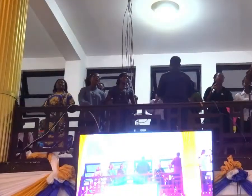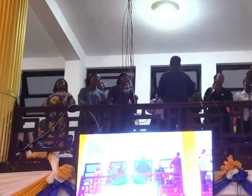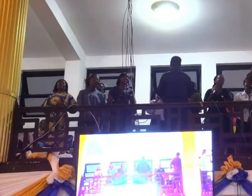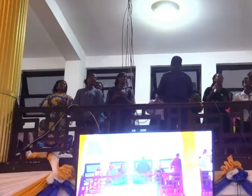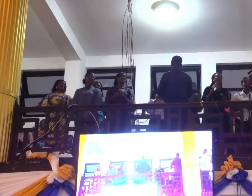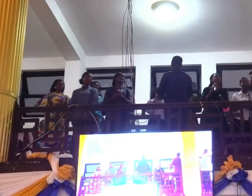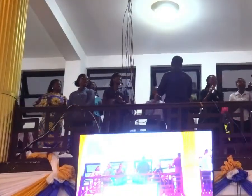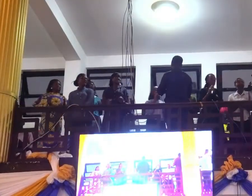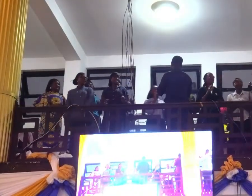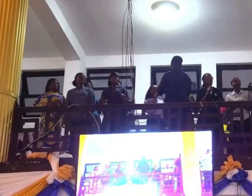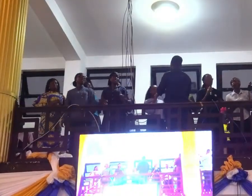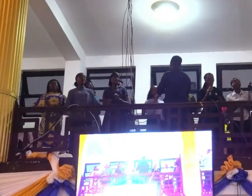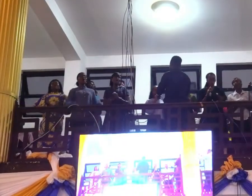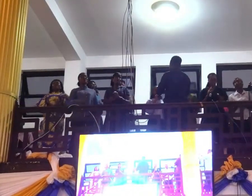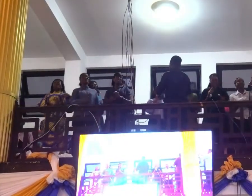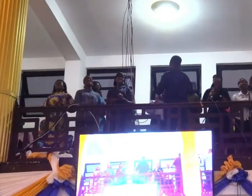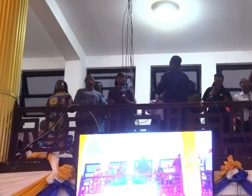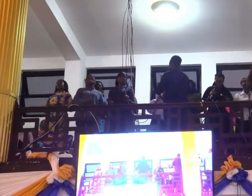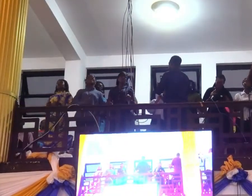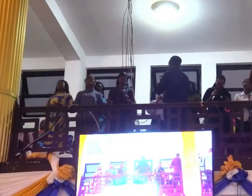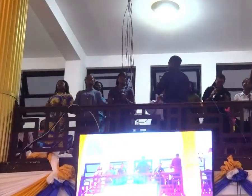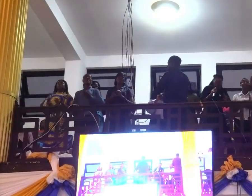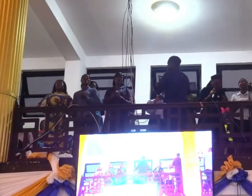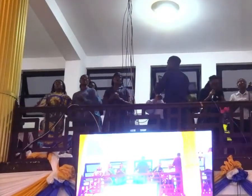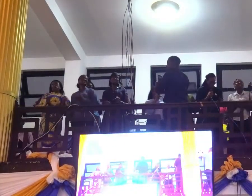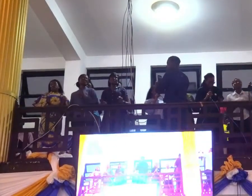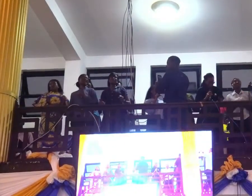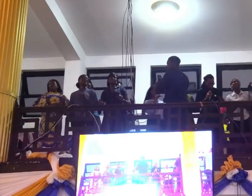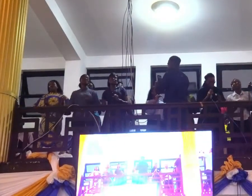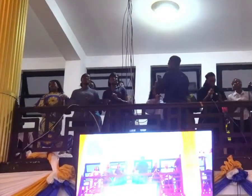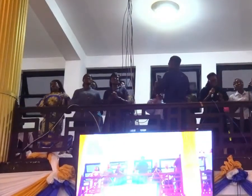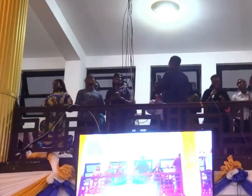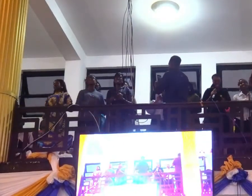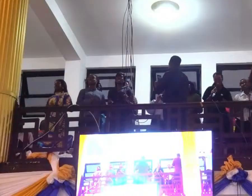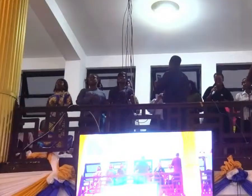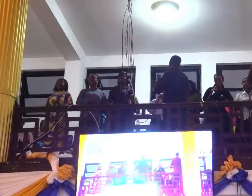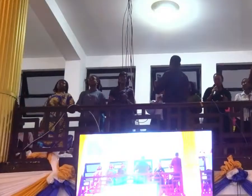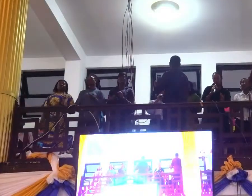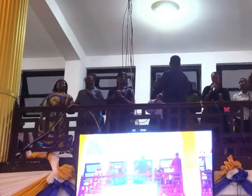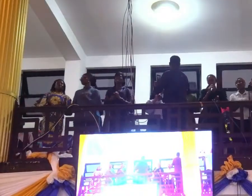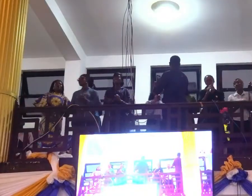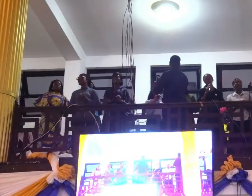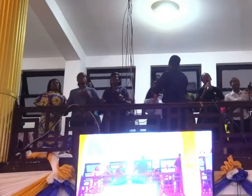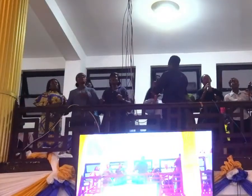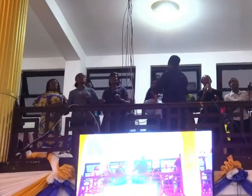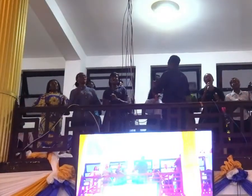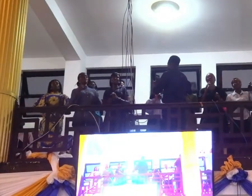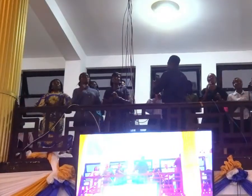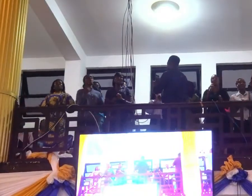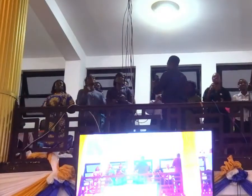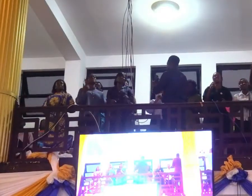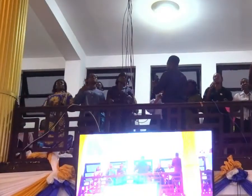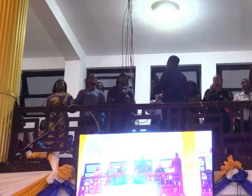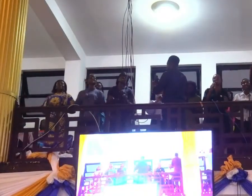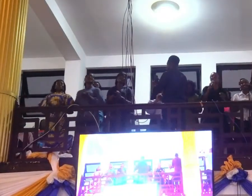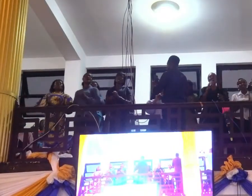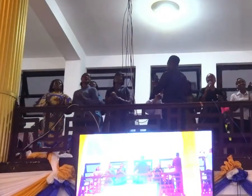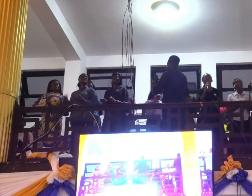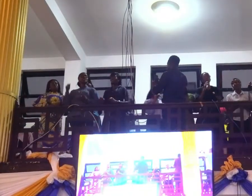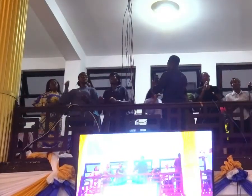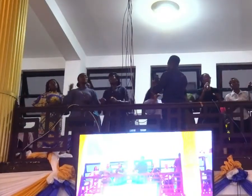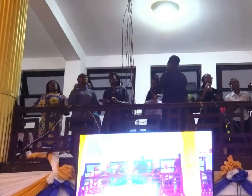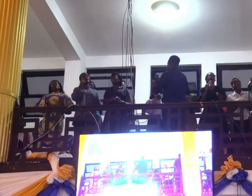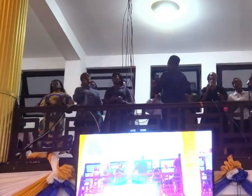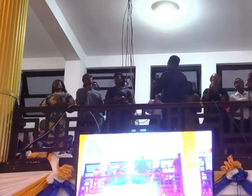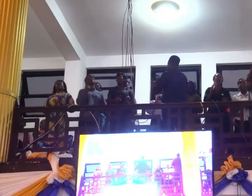King of Kings, King of Kings, Lord of Lords, you're the greatest in the world. From the north to the south,